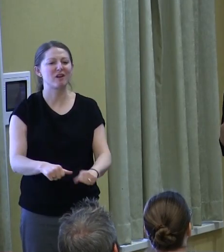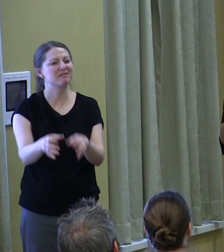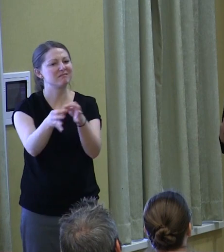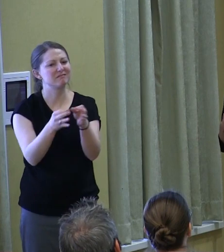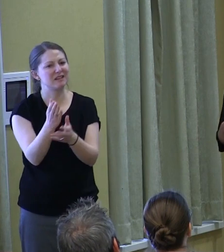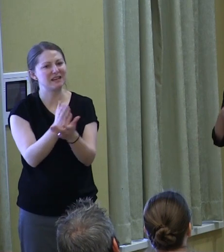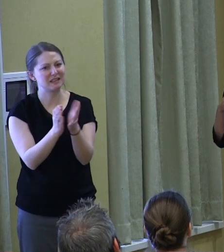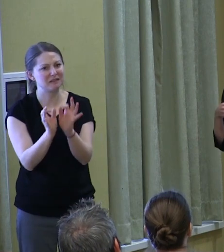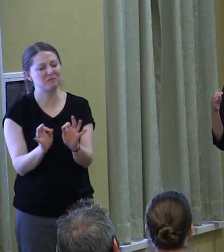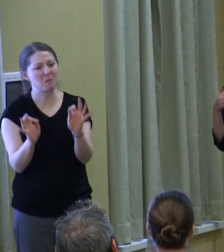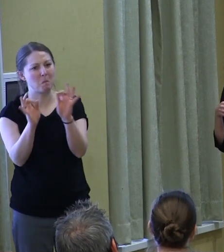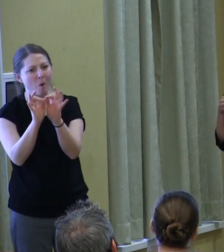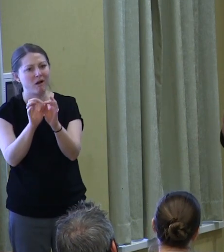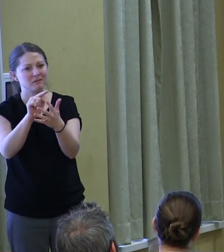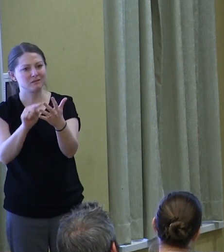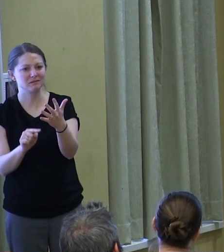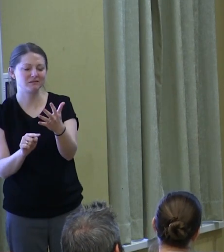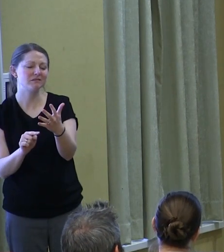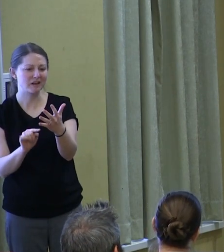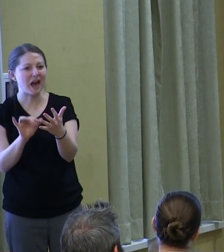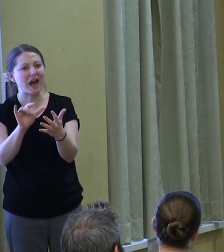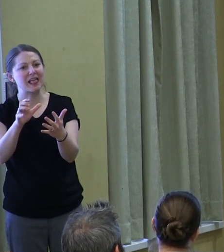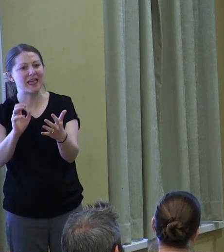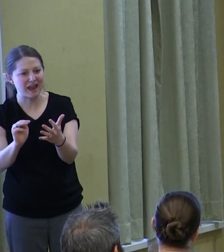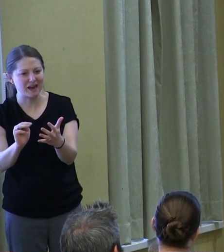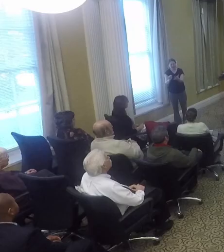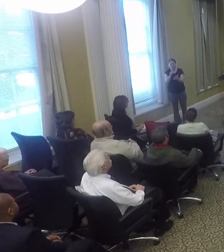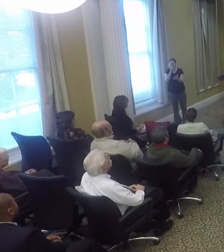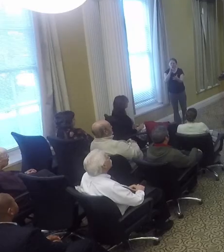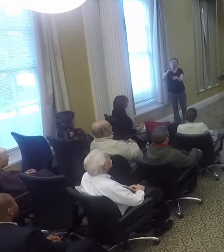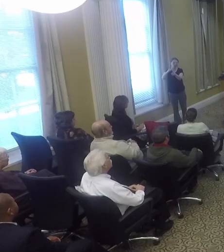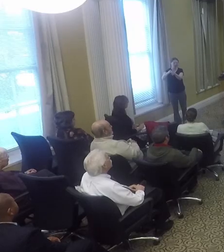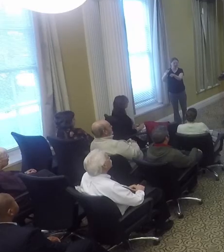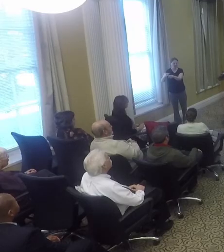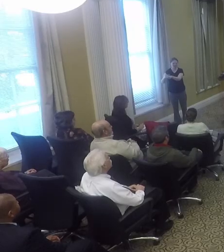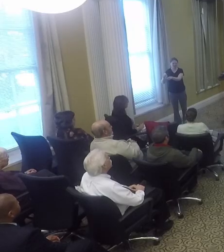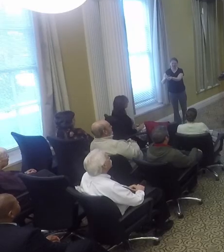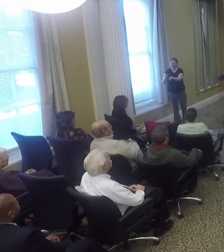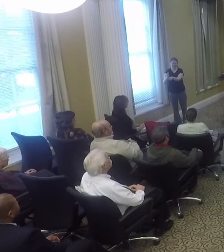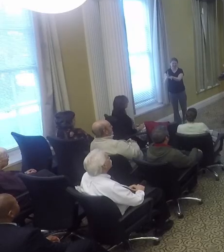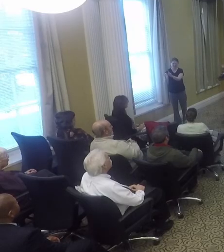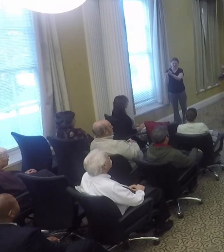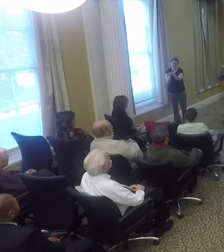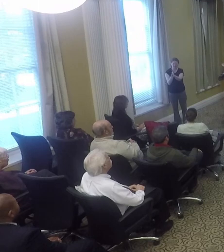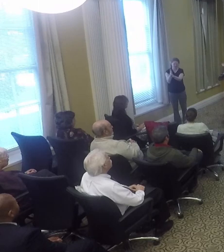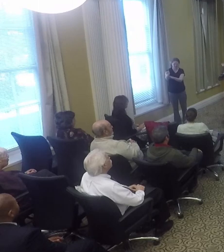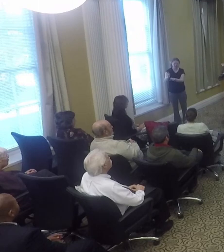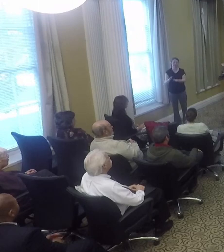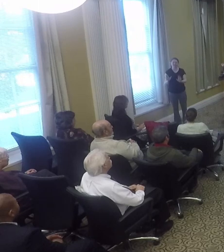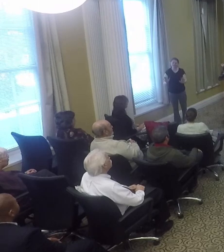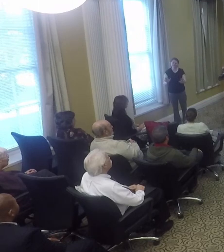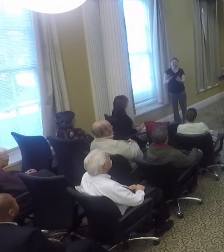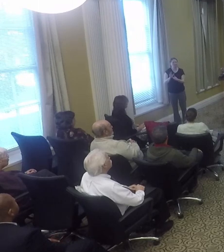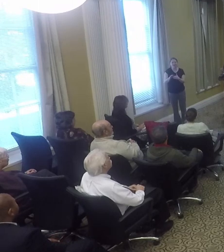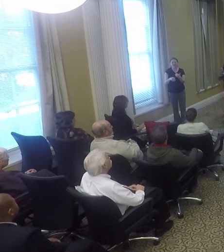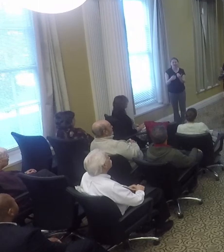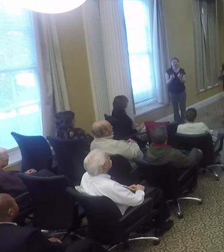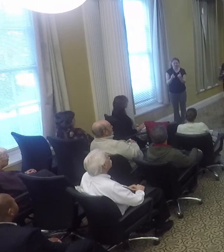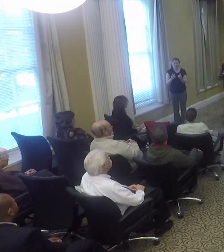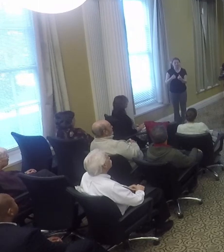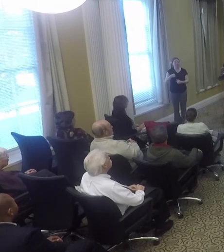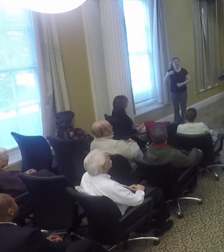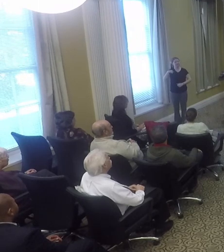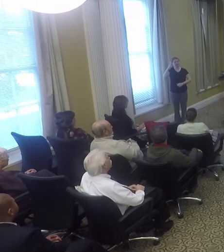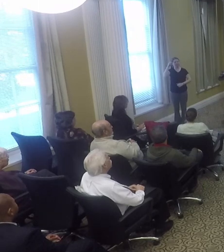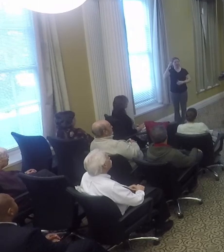some of its key claims without getting bogged down in heavy jargon of the field. Believe me, all I have to do is say that I'm a